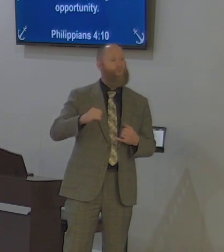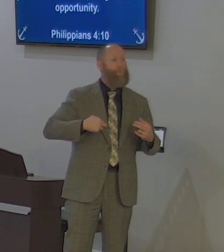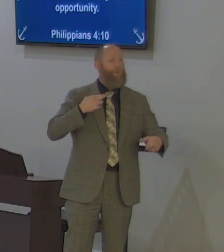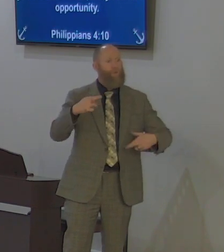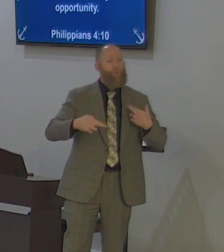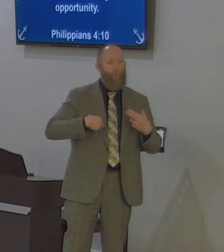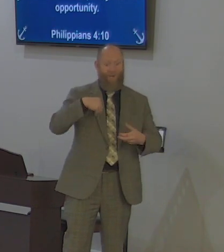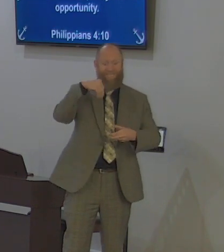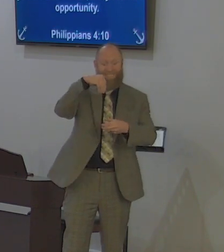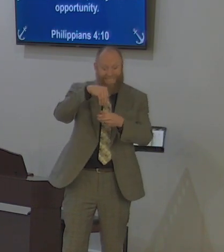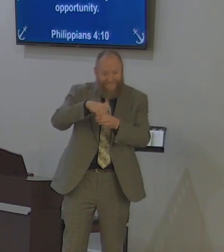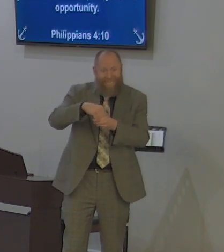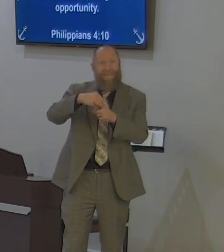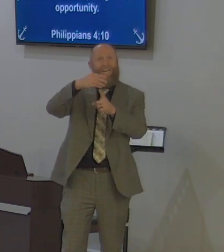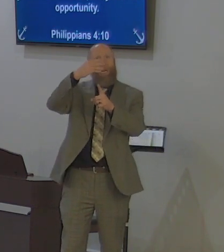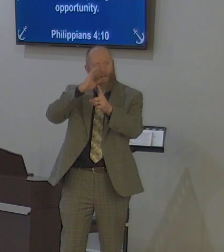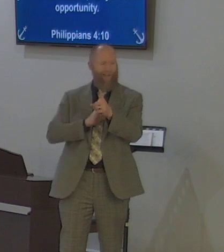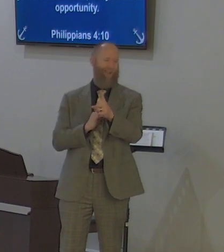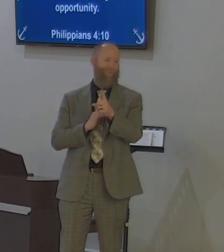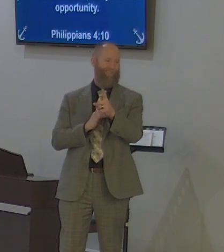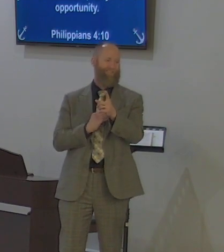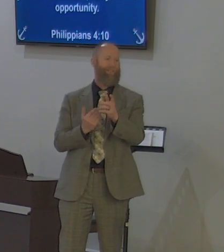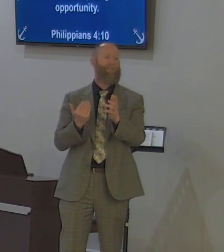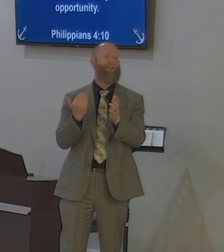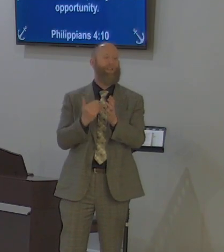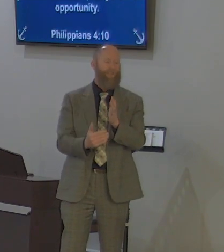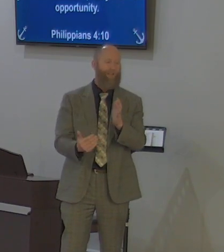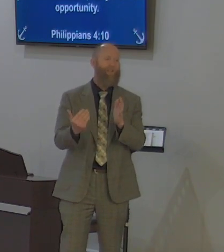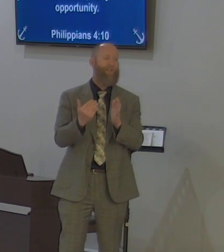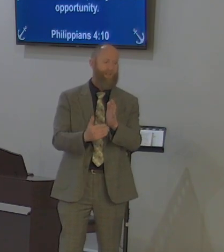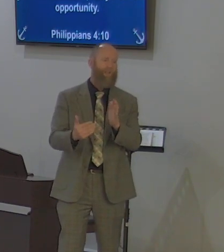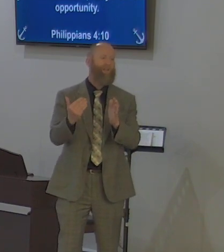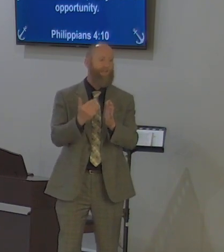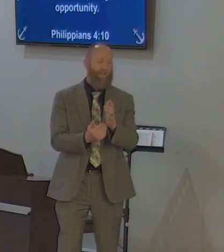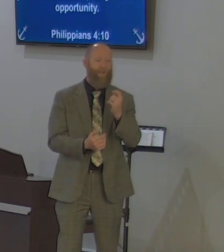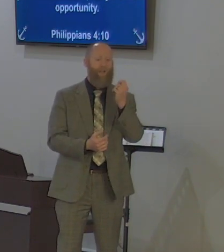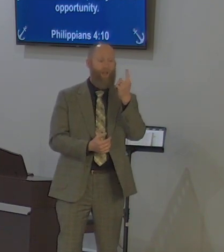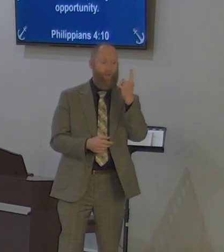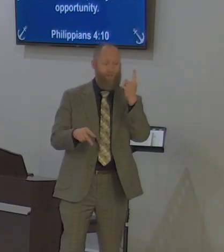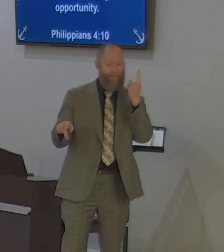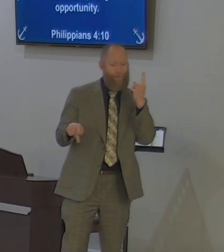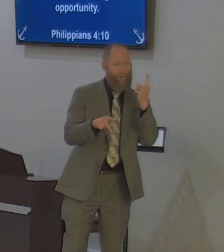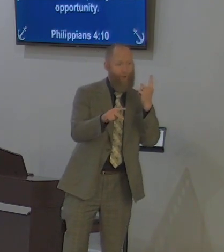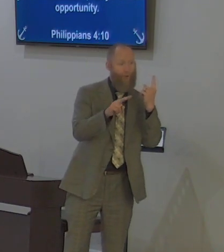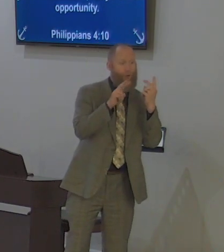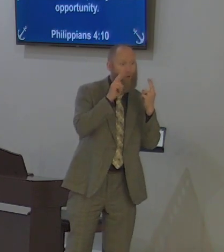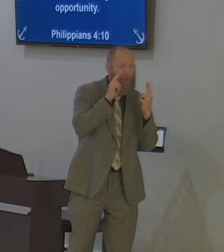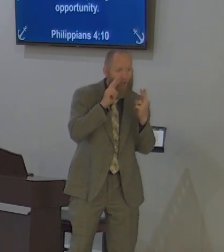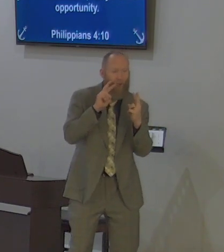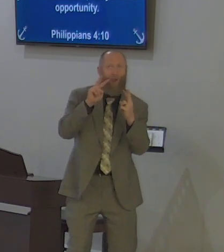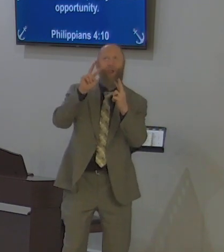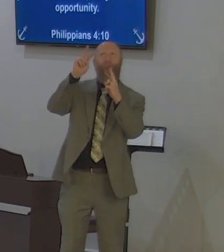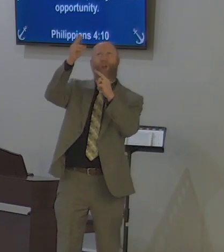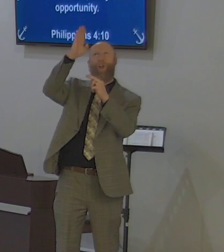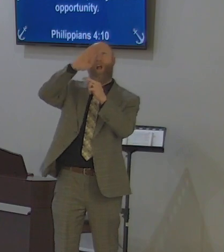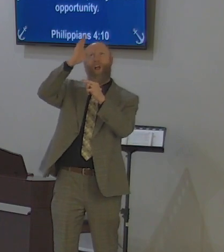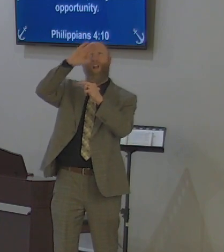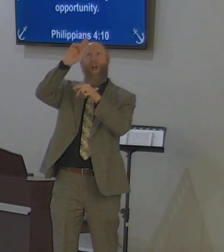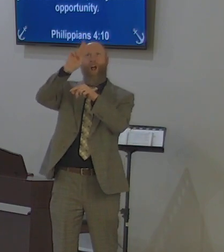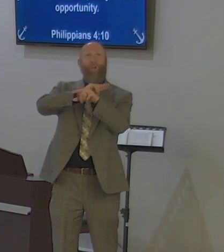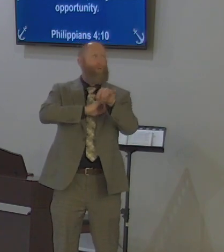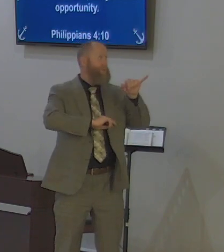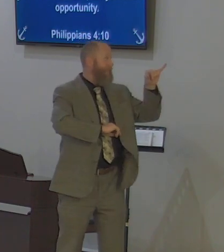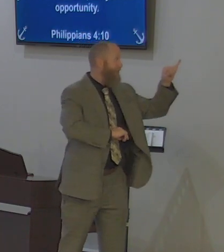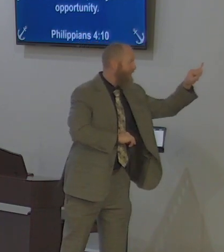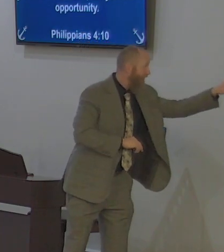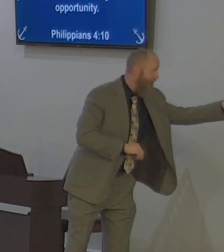God did that enabled you to begin again to be a part of this work, I recognize that God did that, and I rejoice in the